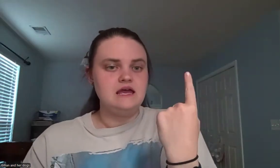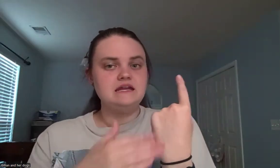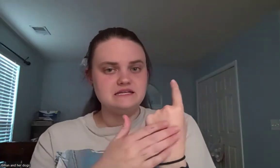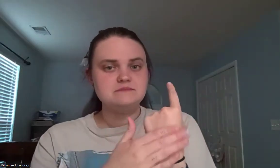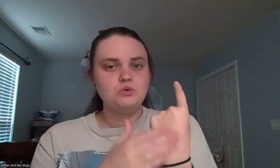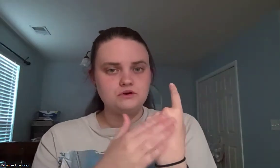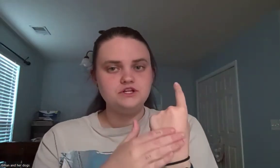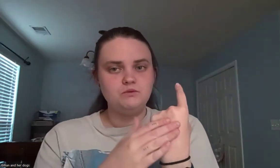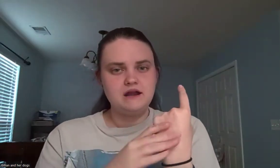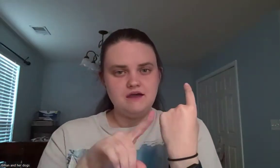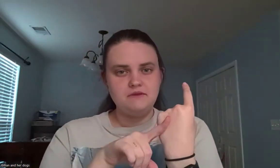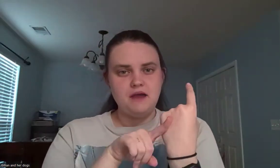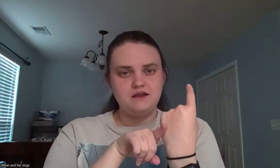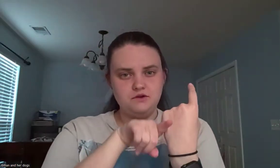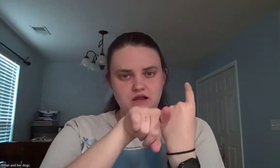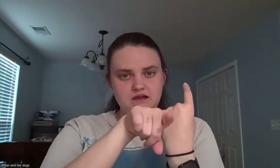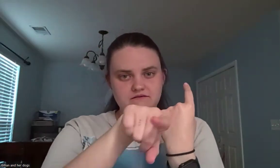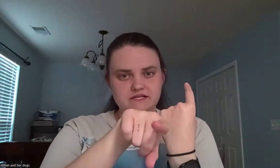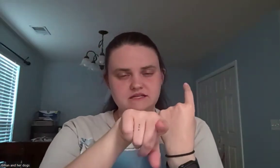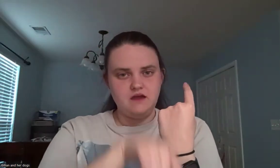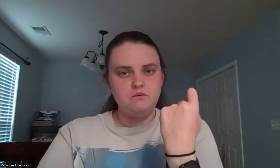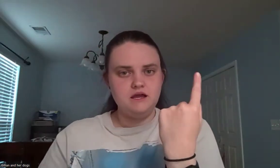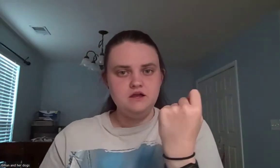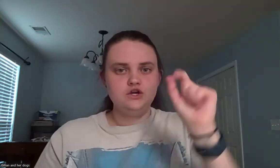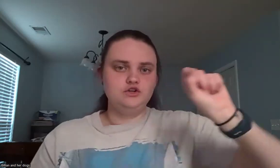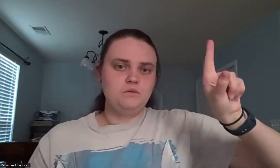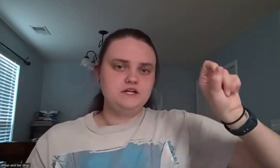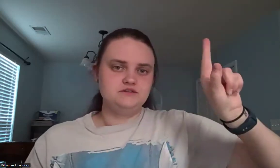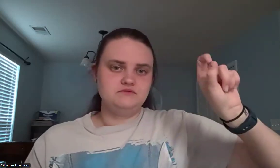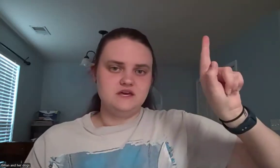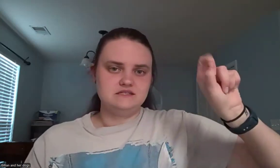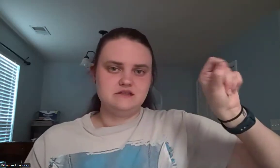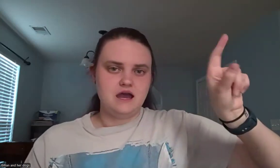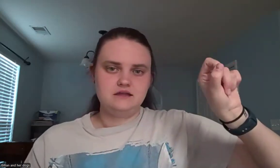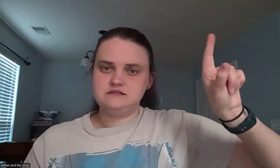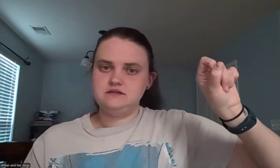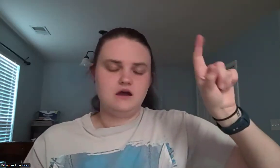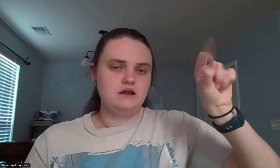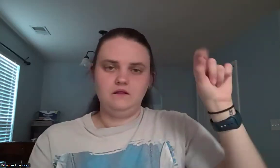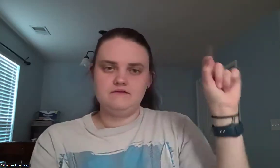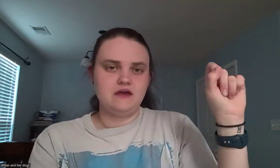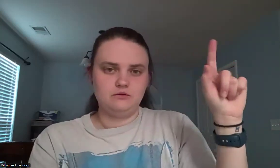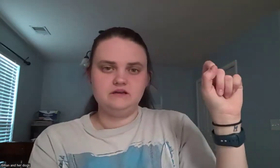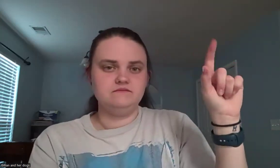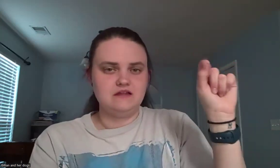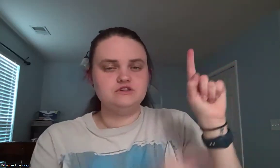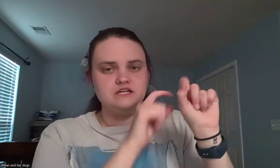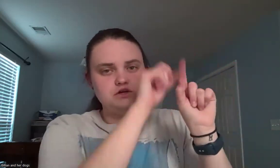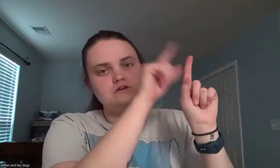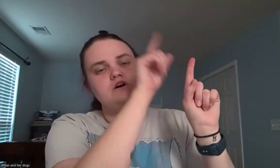it is important, you want to have the back of your hand facing that way. You don't want to do this. That's not 11. That looks like you're talking